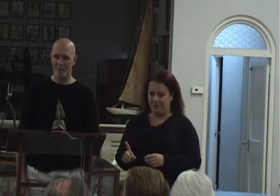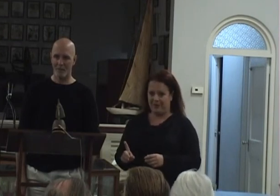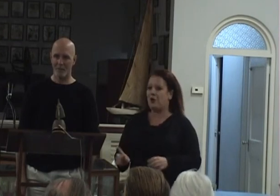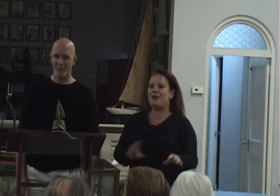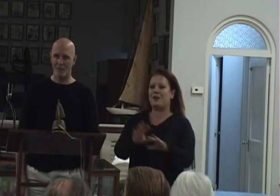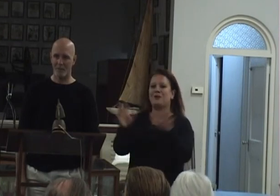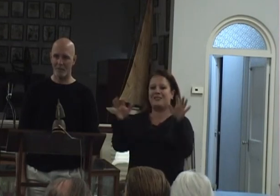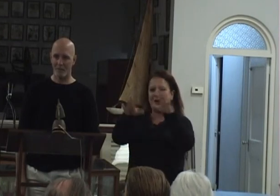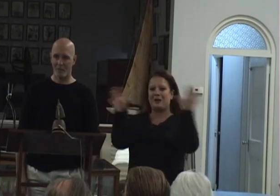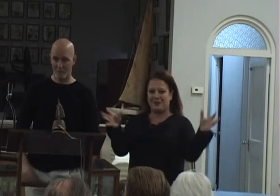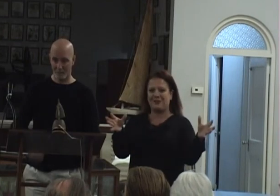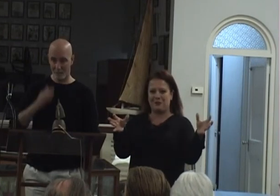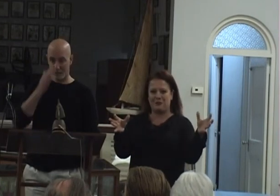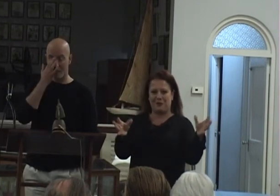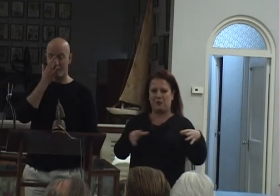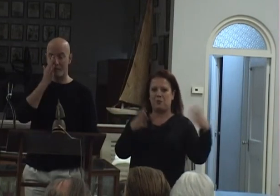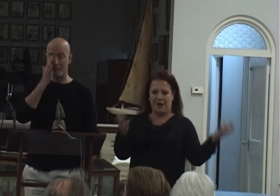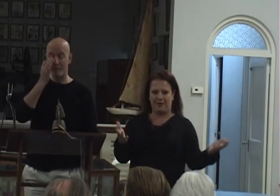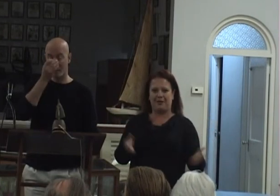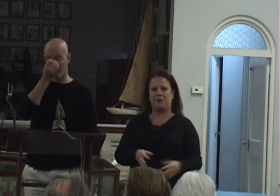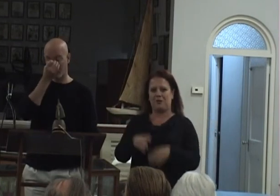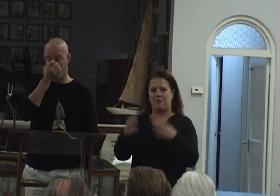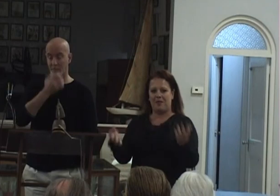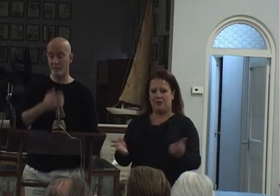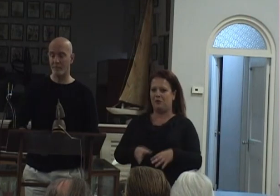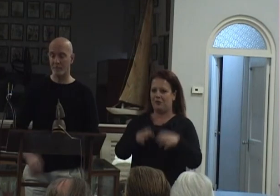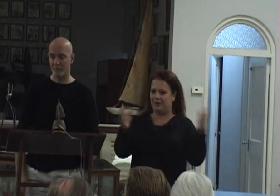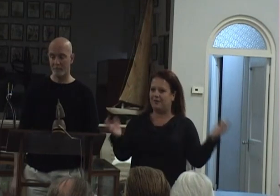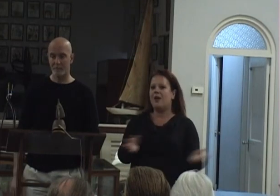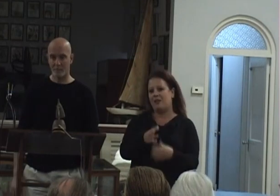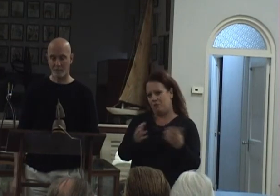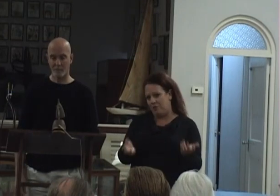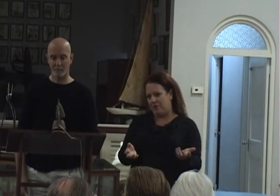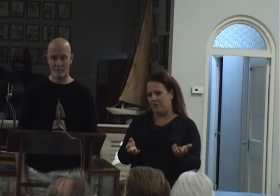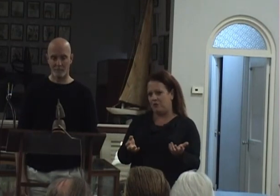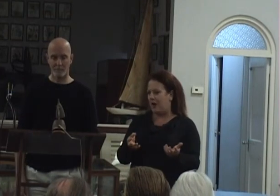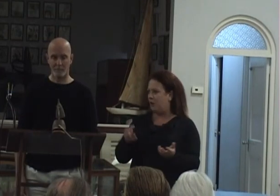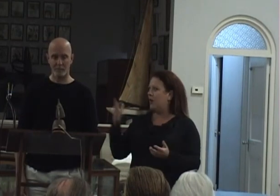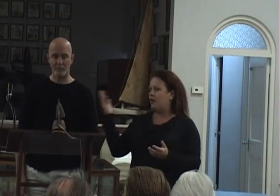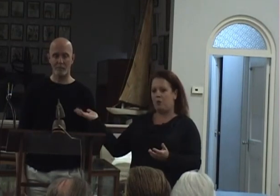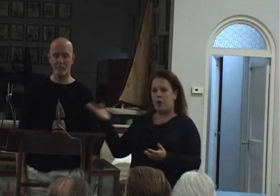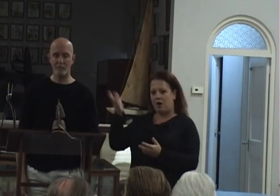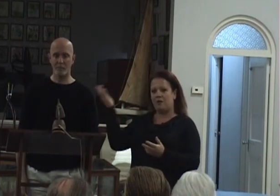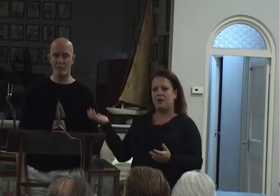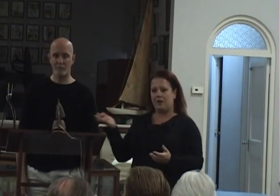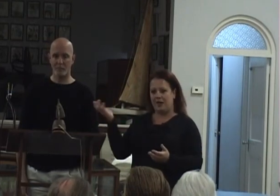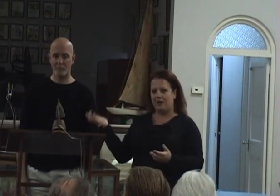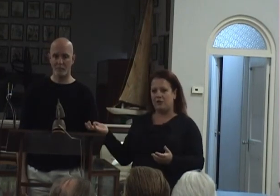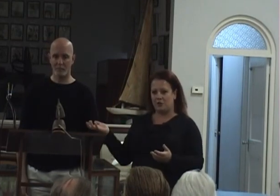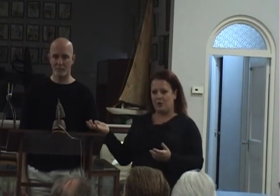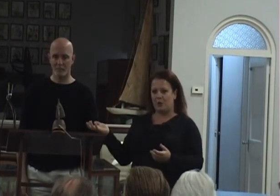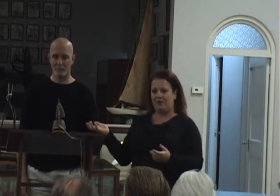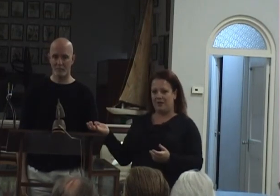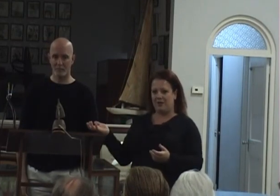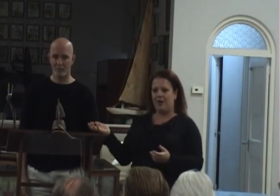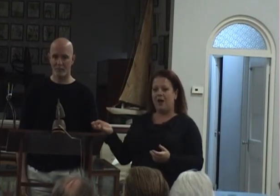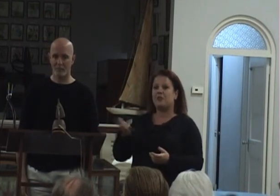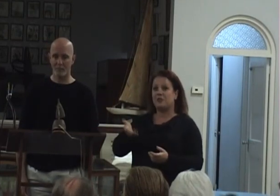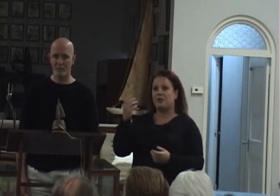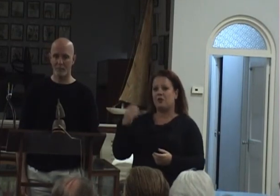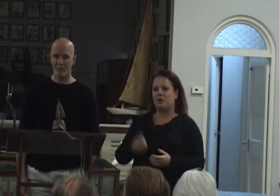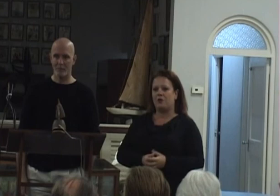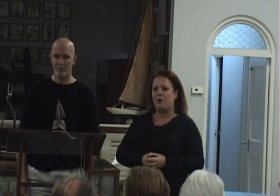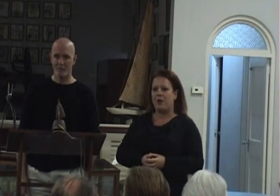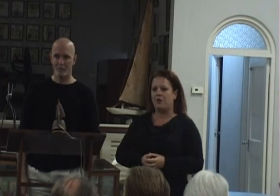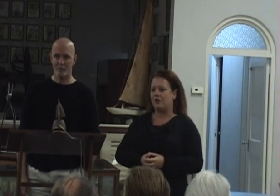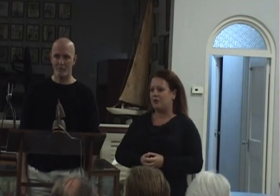all the time. It's not an adult world. We buy things for them, they use things, they move things around. around. They're part of the archaeology that we see. I